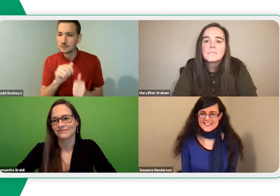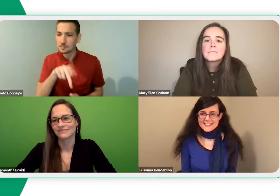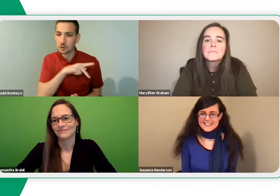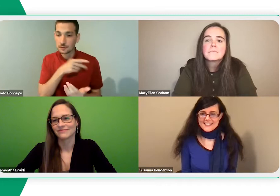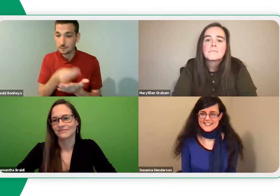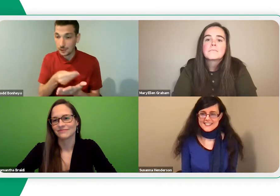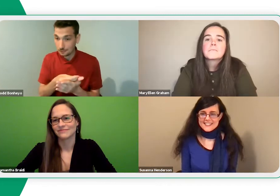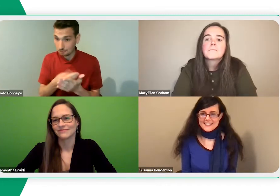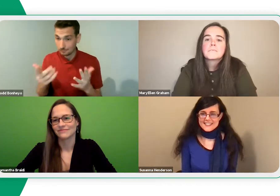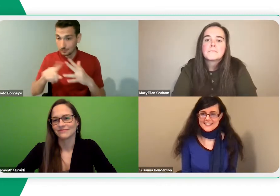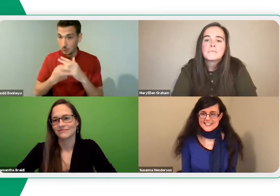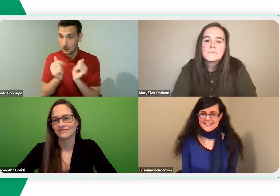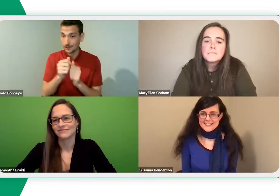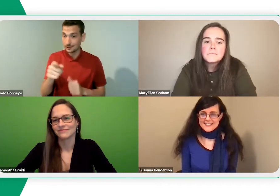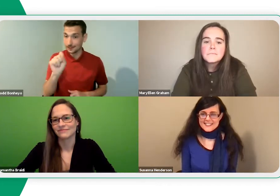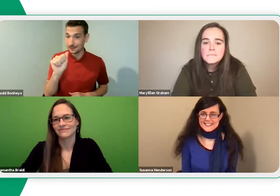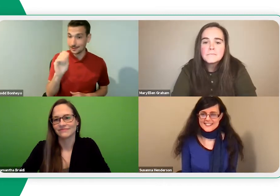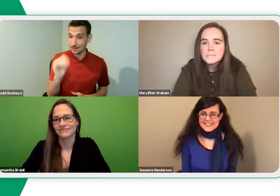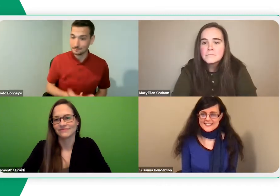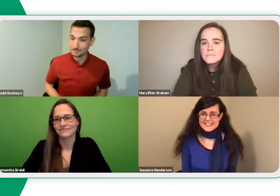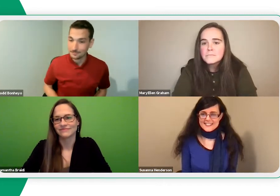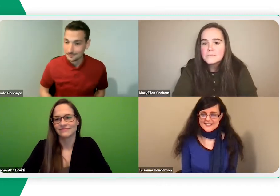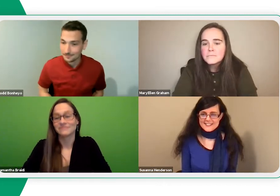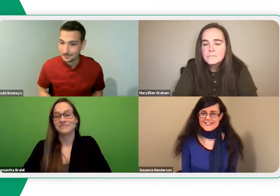job is, what your experiences are regarding